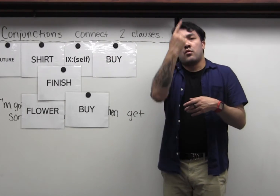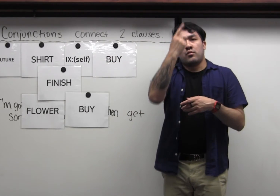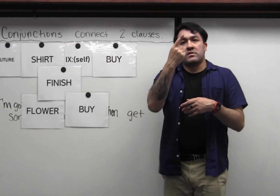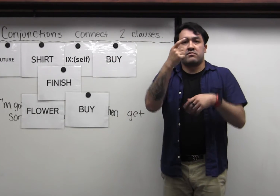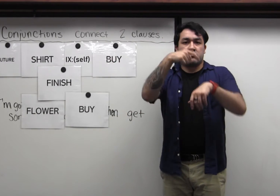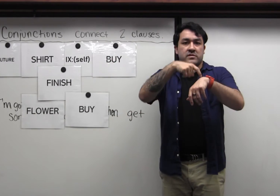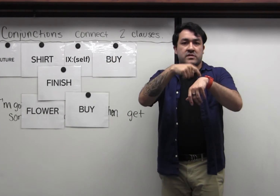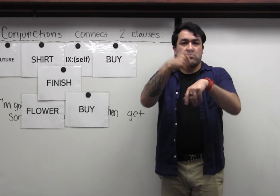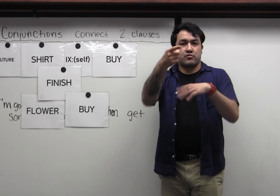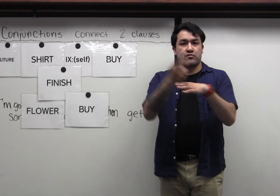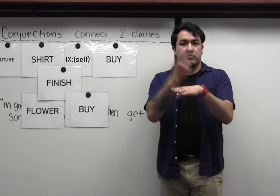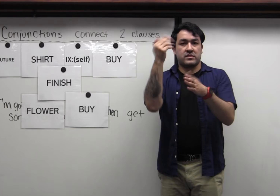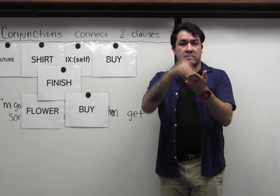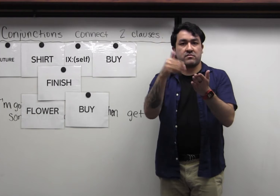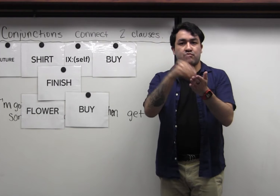signs. So,